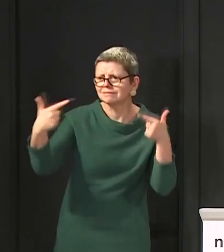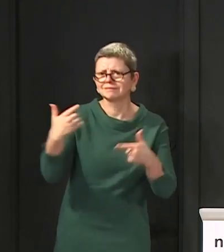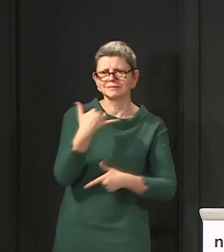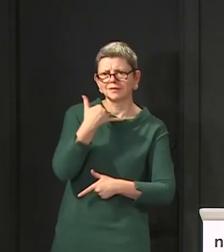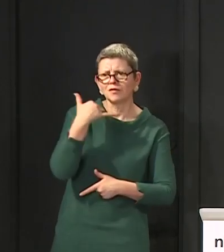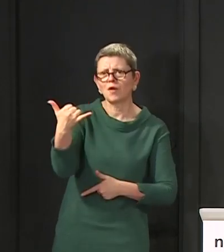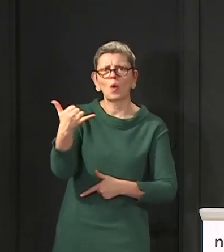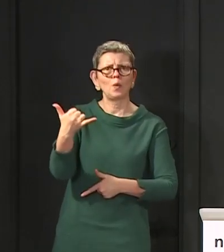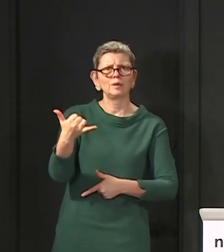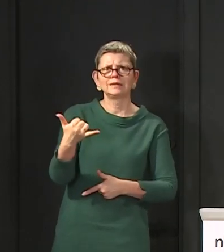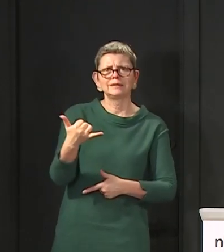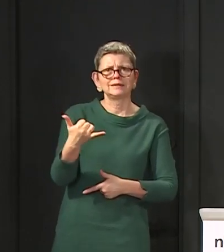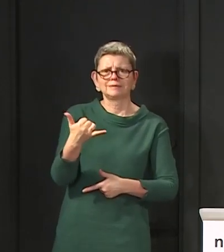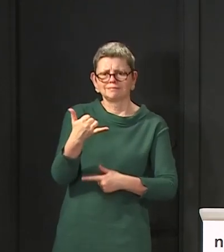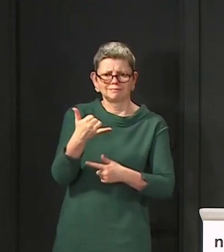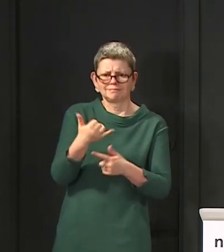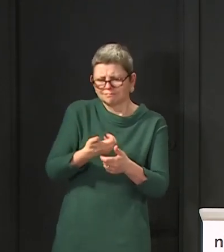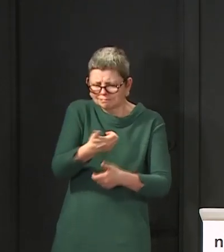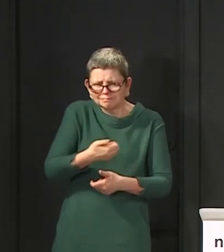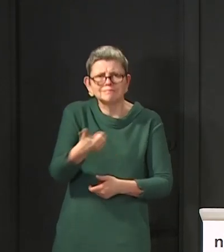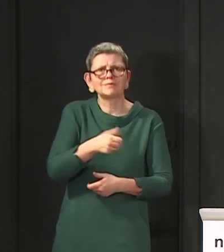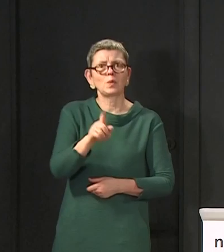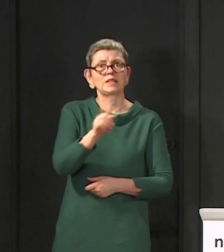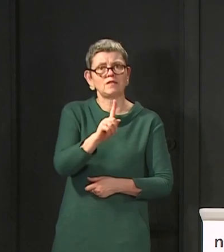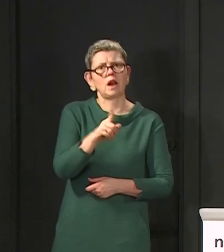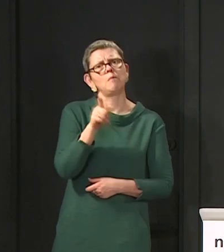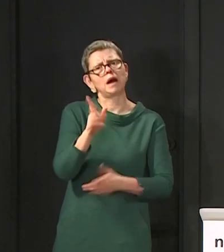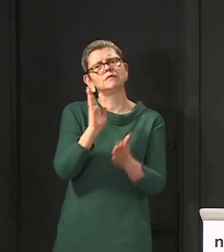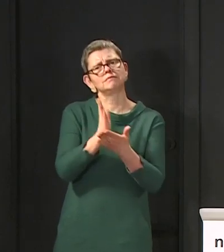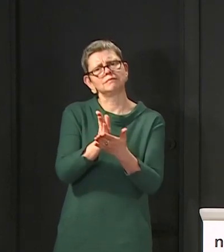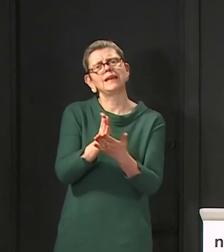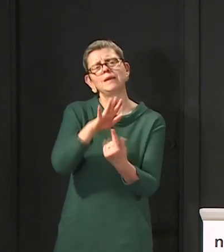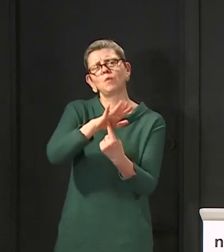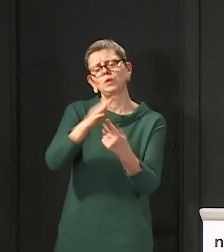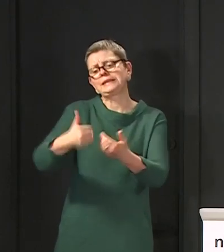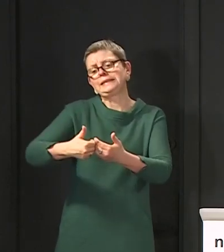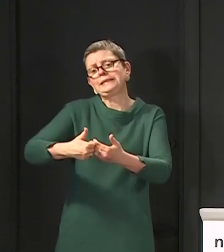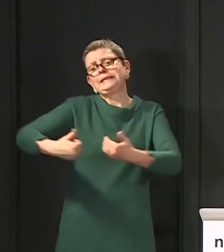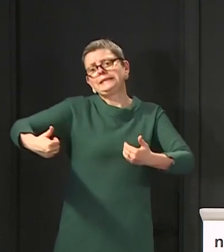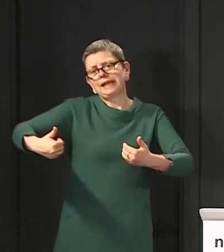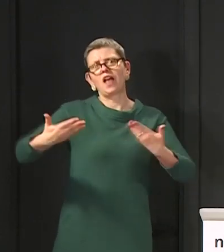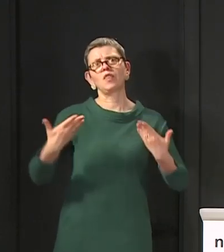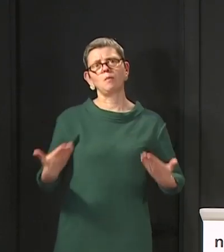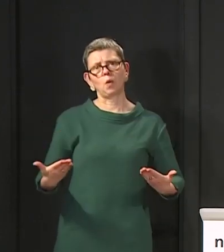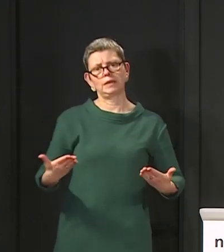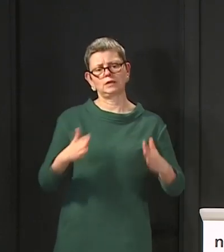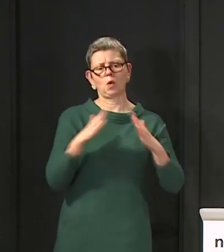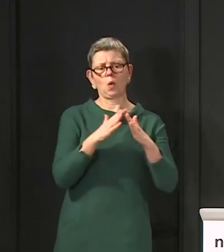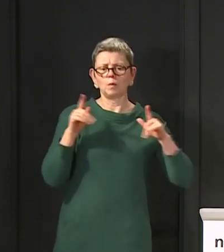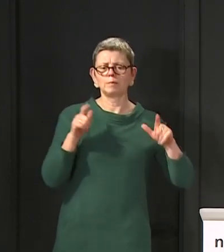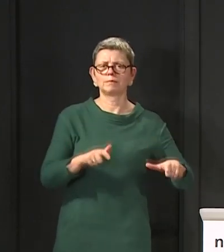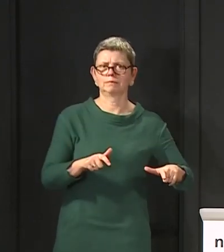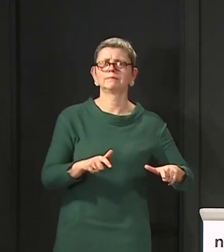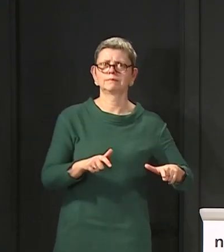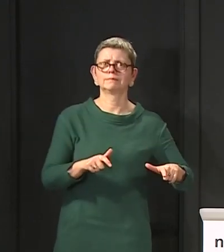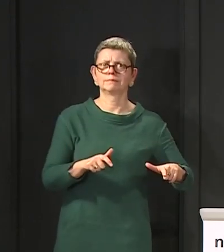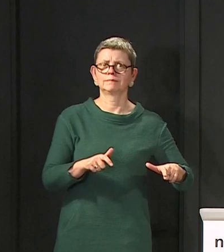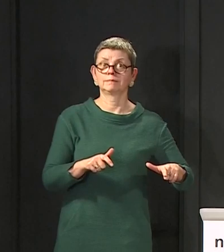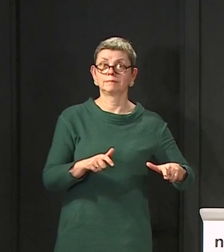need to stay apart physically from each other. We still need to stay at home. By doing that, we